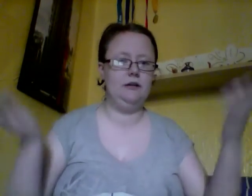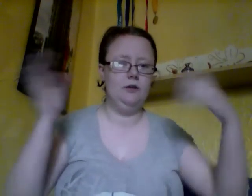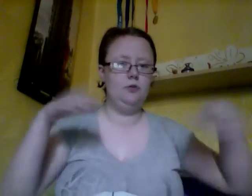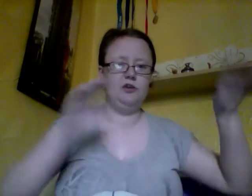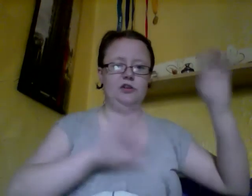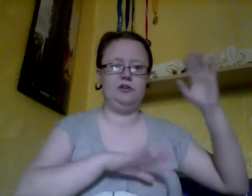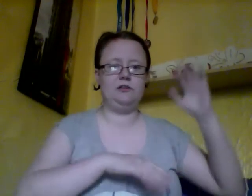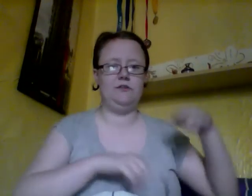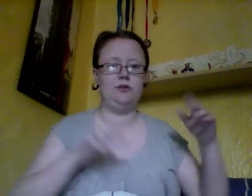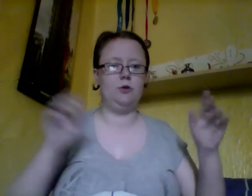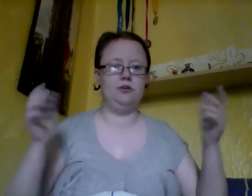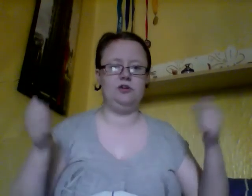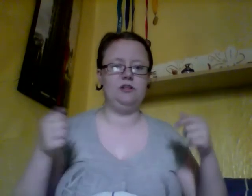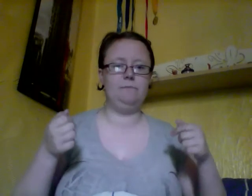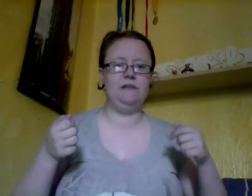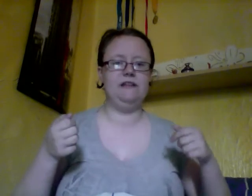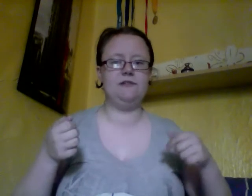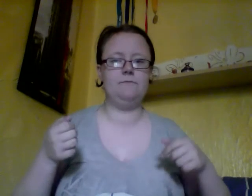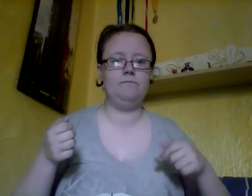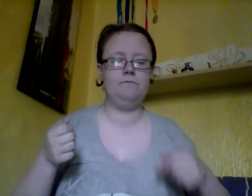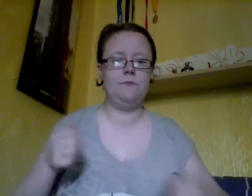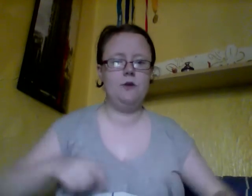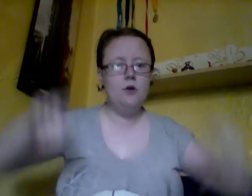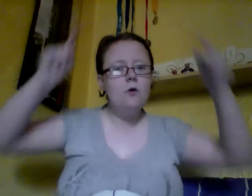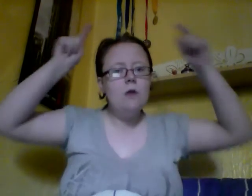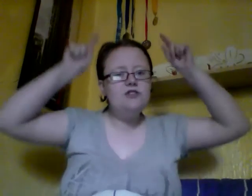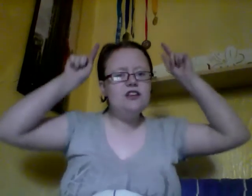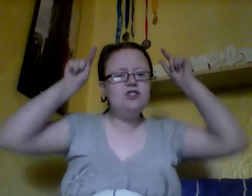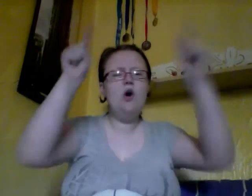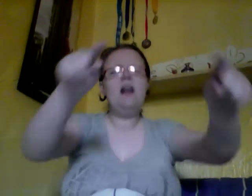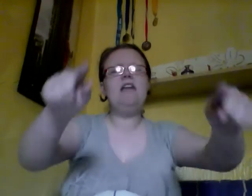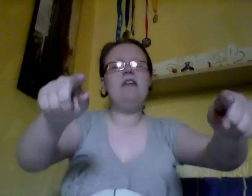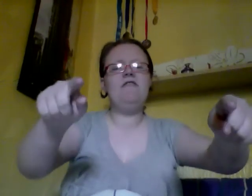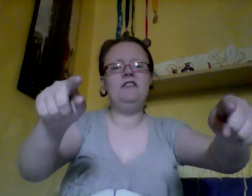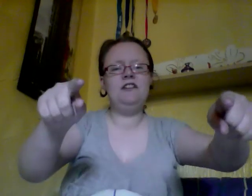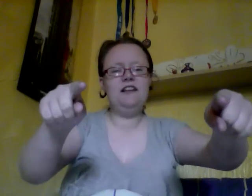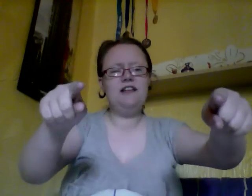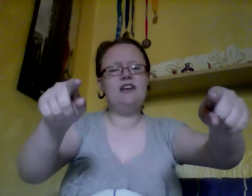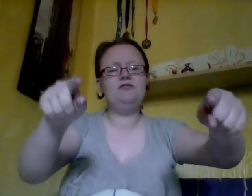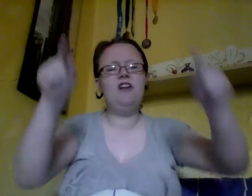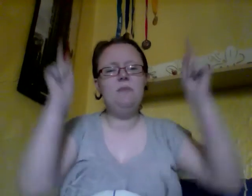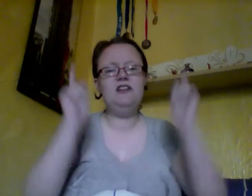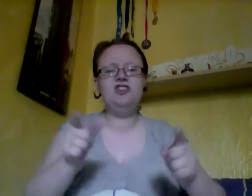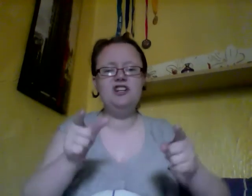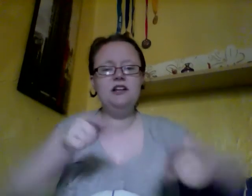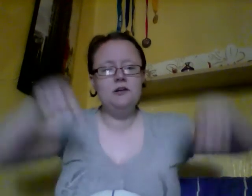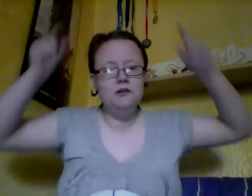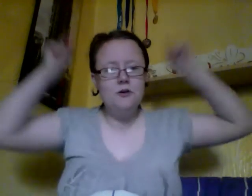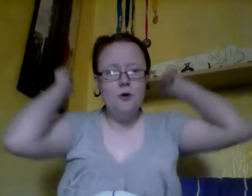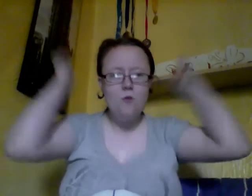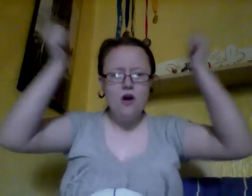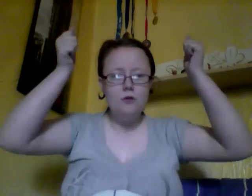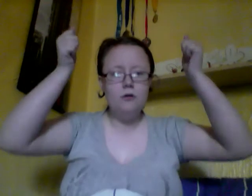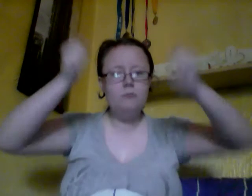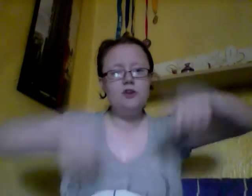going to Sussex, live in a cottage and keep bees. Which is totally referenced in his last film by Janine. Woo! What's up,